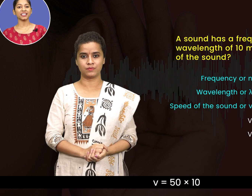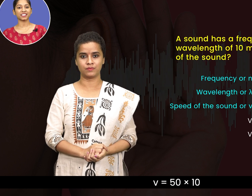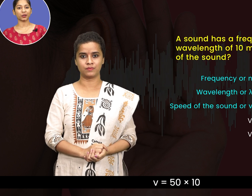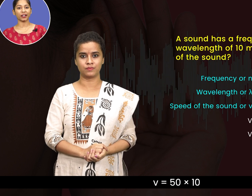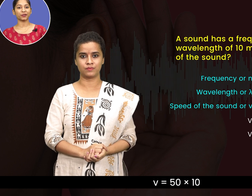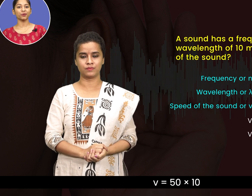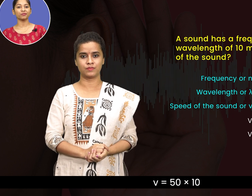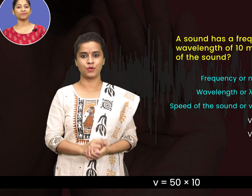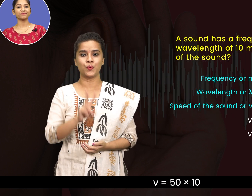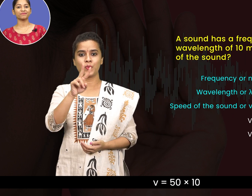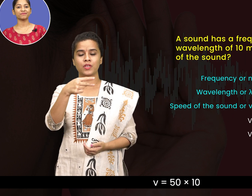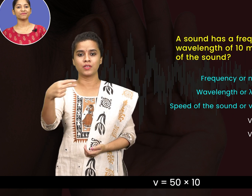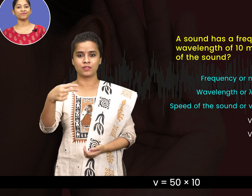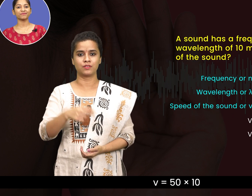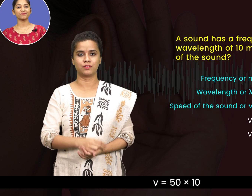V is equal to